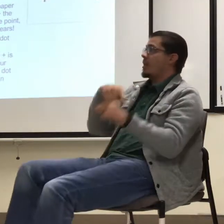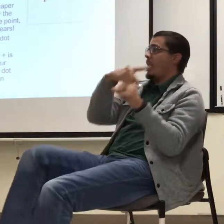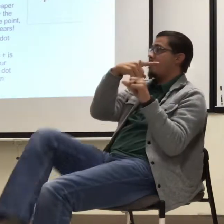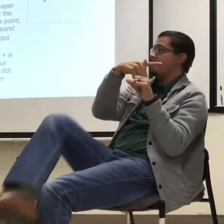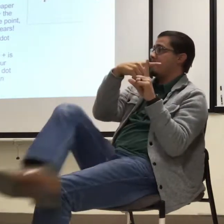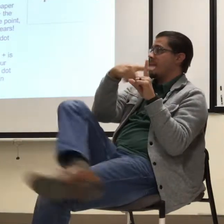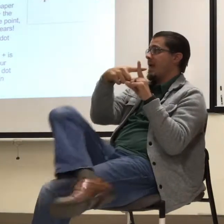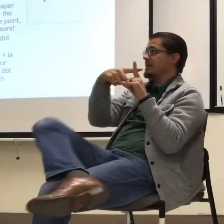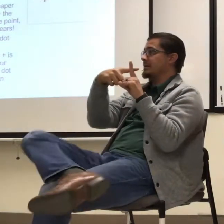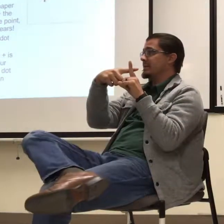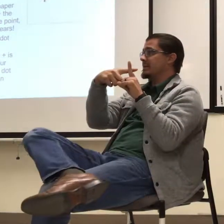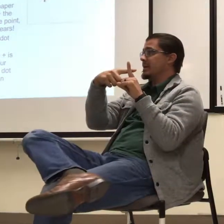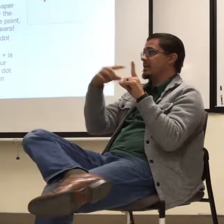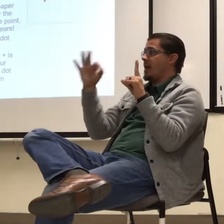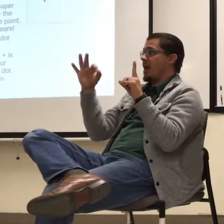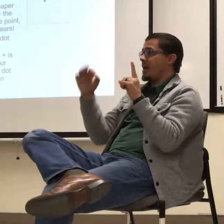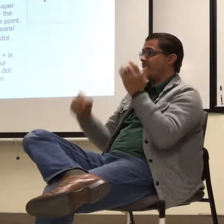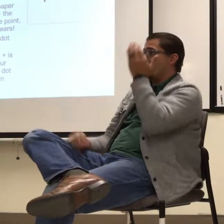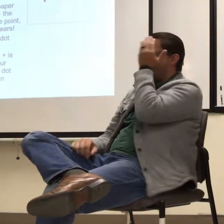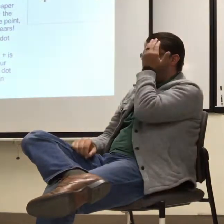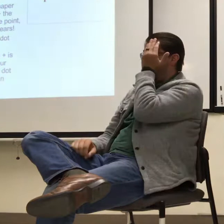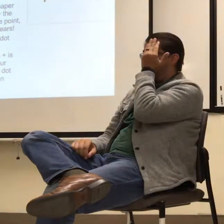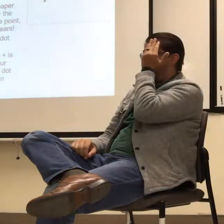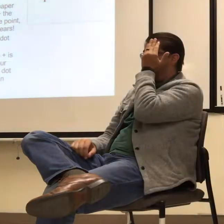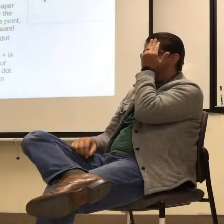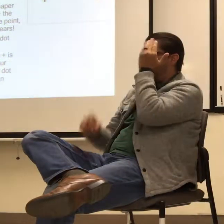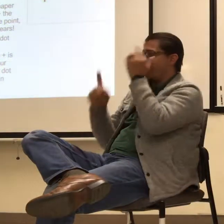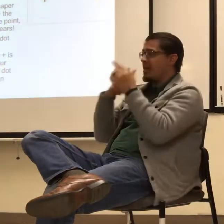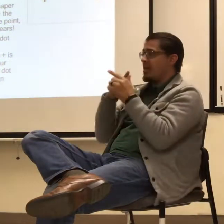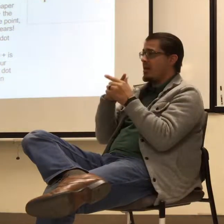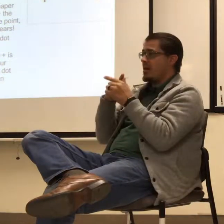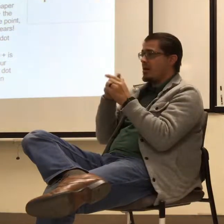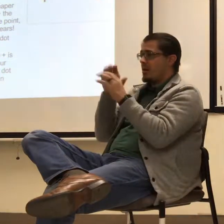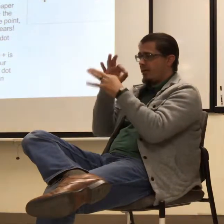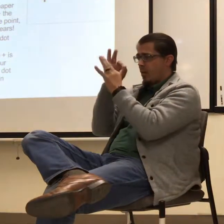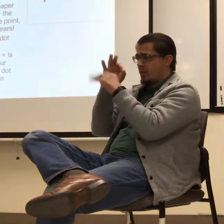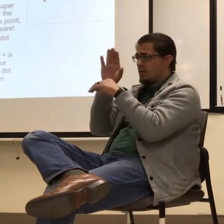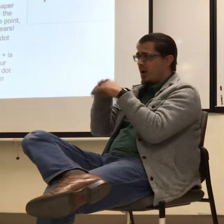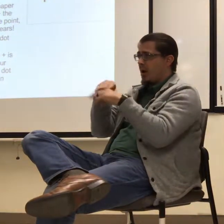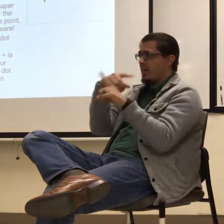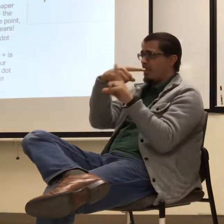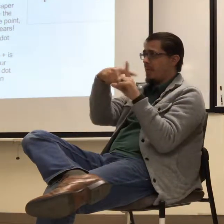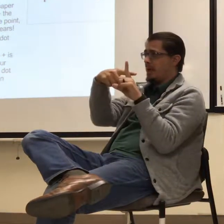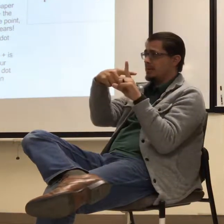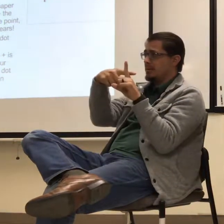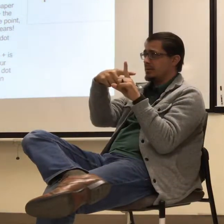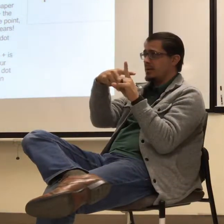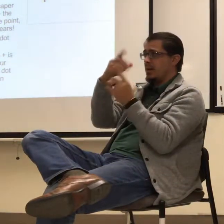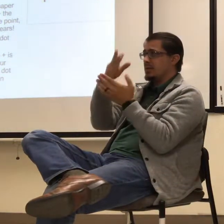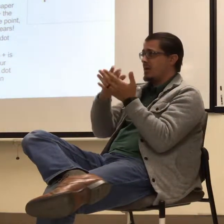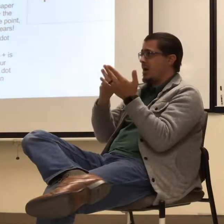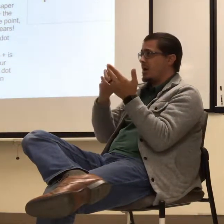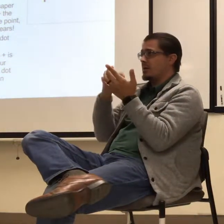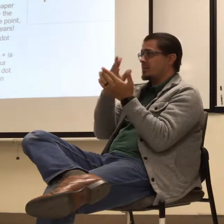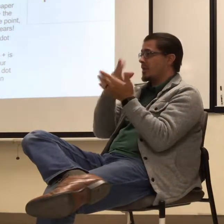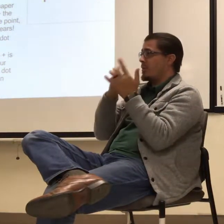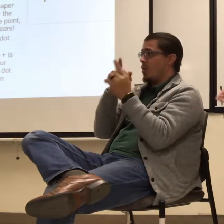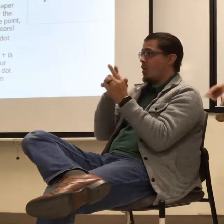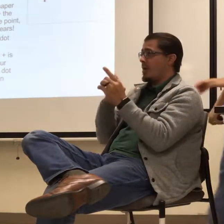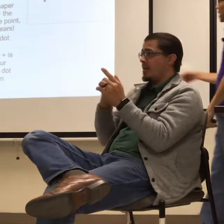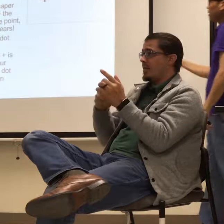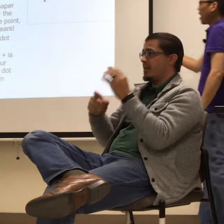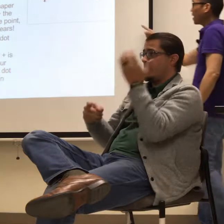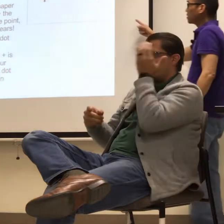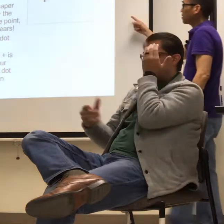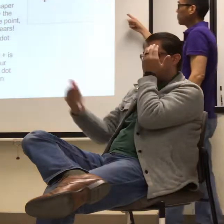dot, if you cover one eye and then kind of focus on the plus, at some point in moving the paper back and forth,